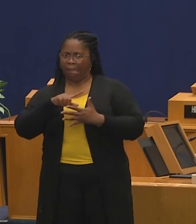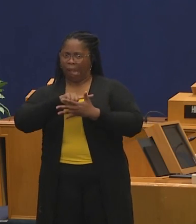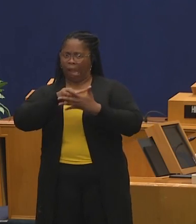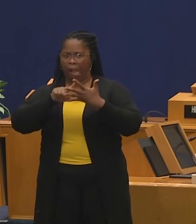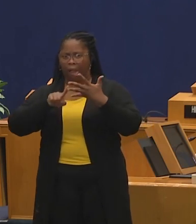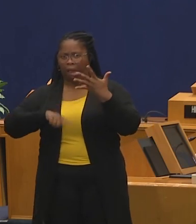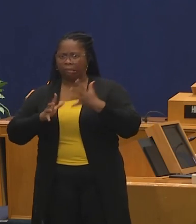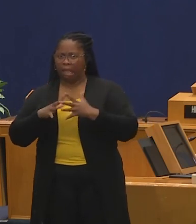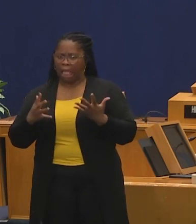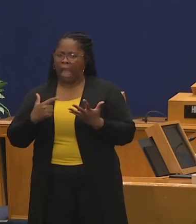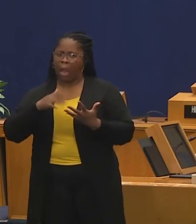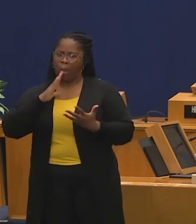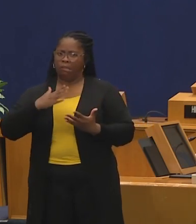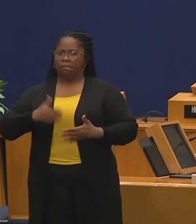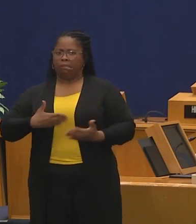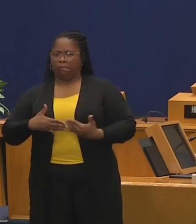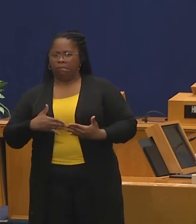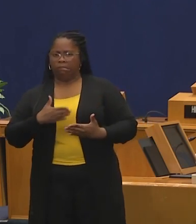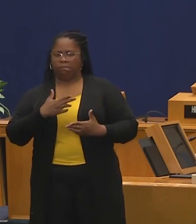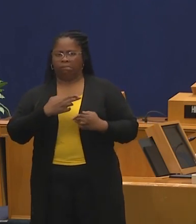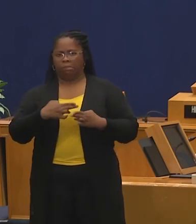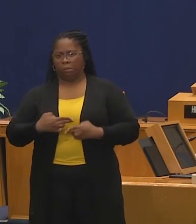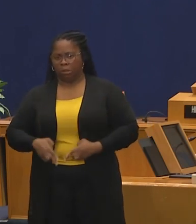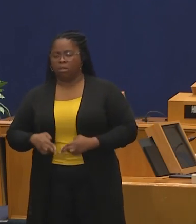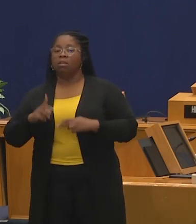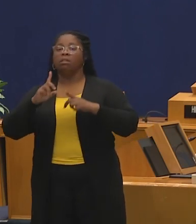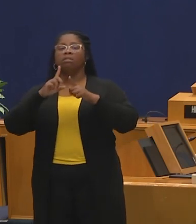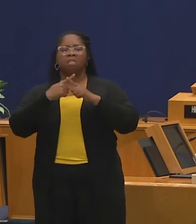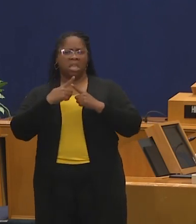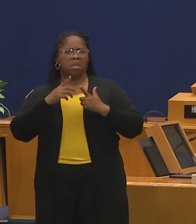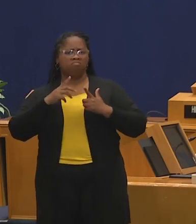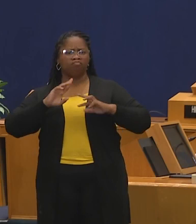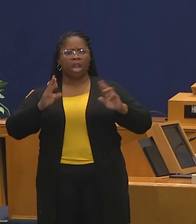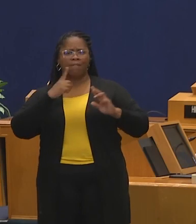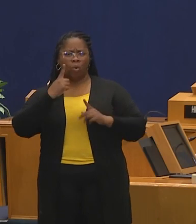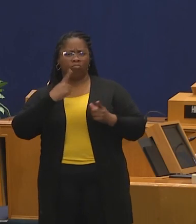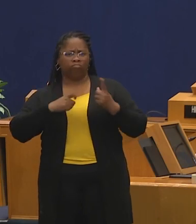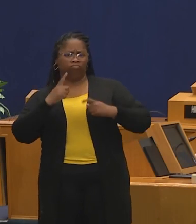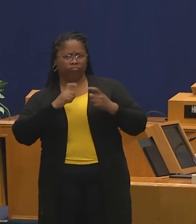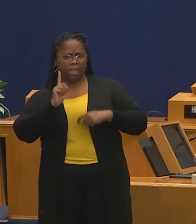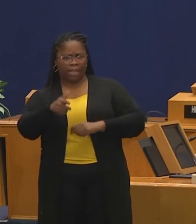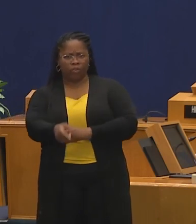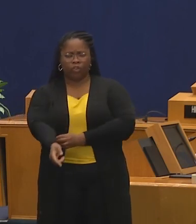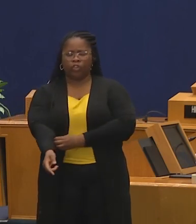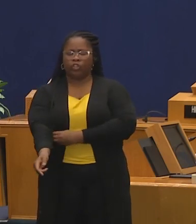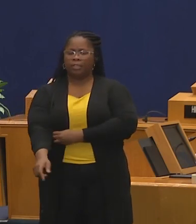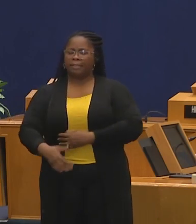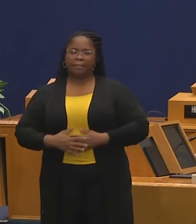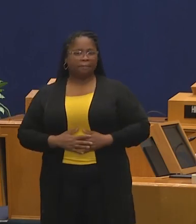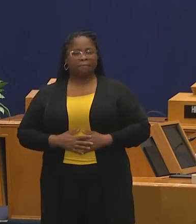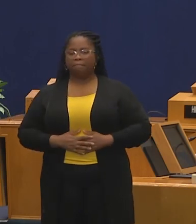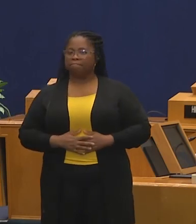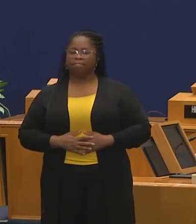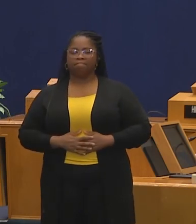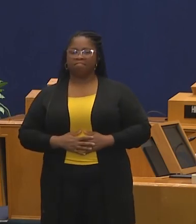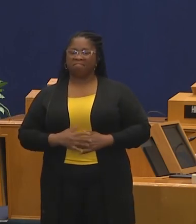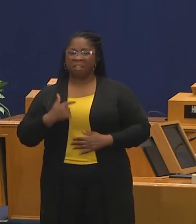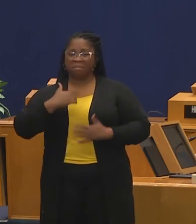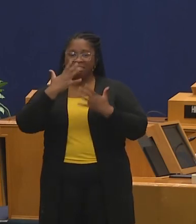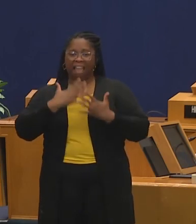move fairly quickly. And then, of course, we'll be available to answer questions. I'm really sad to start my